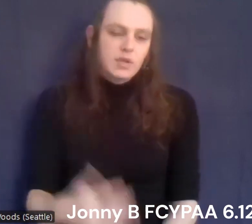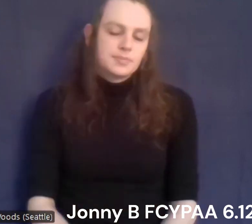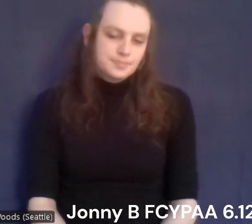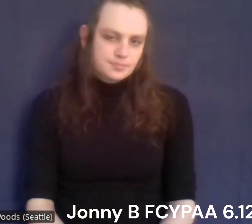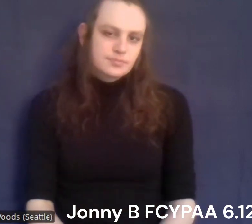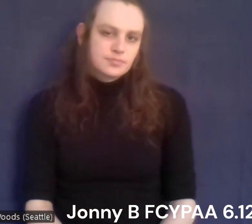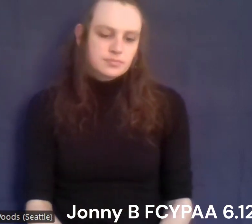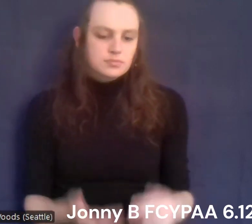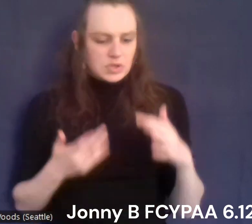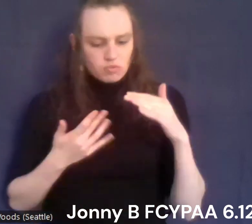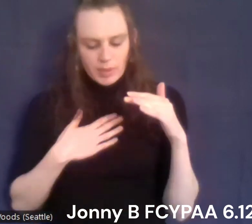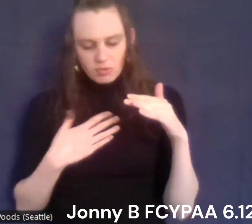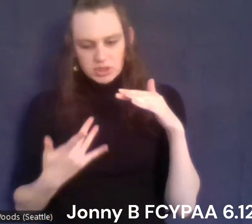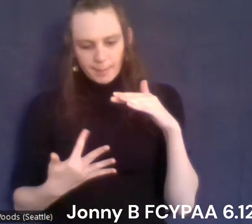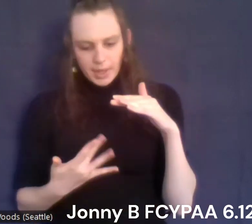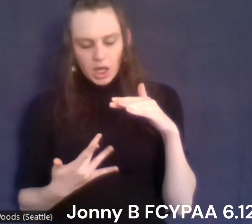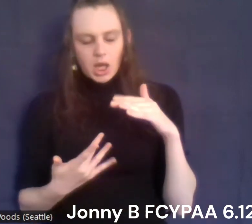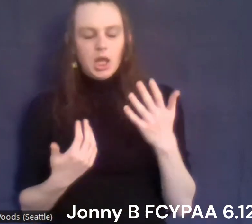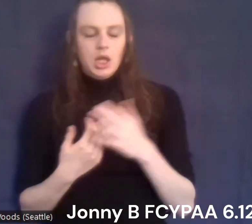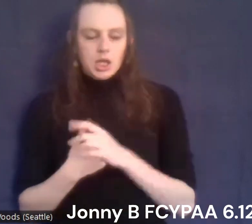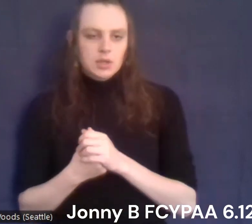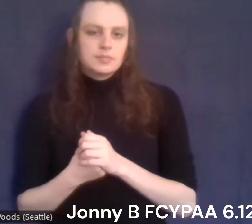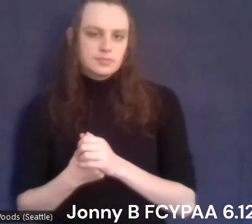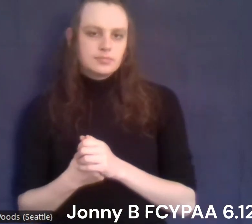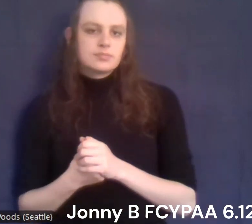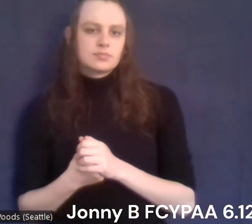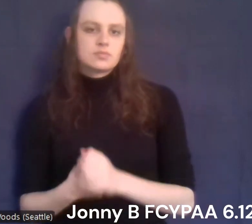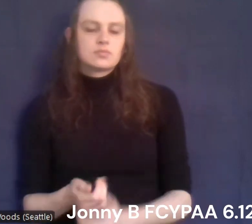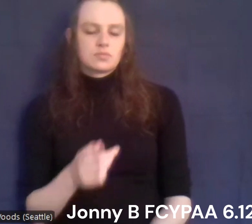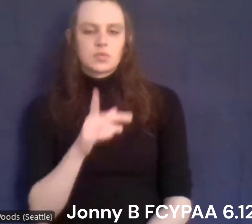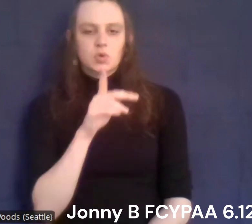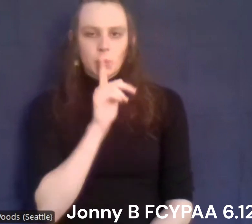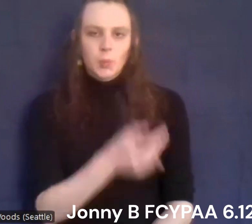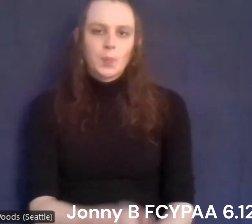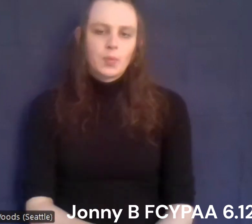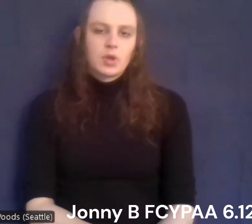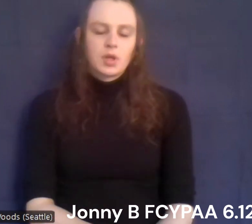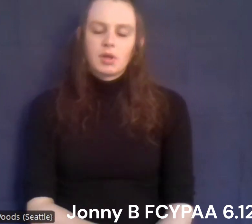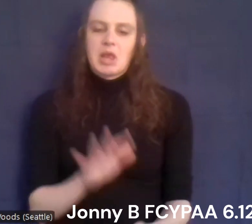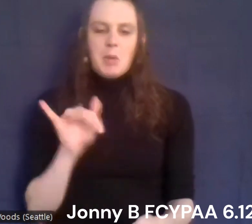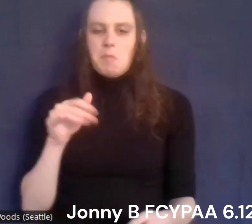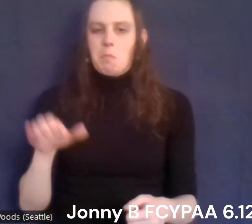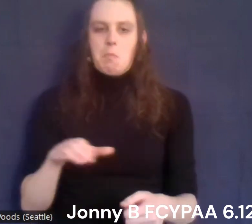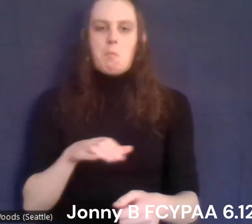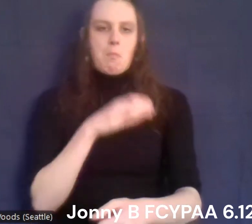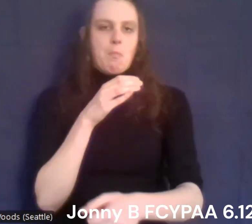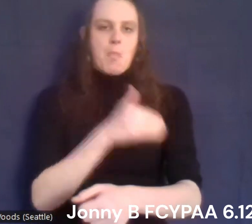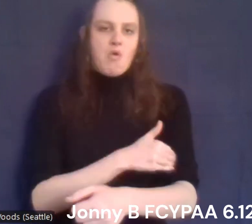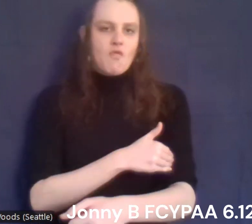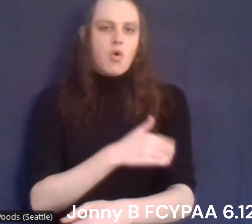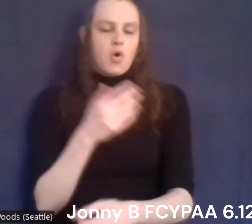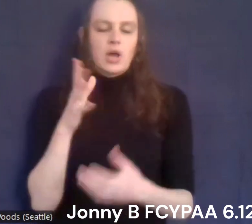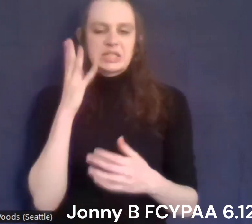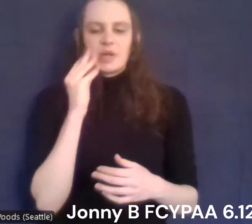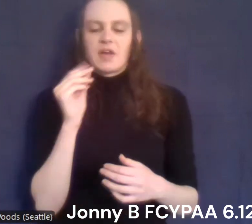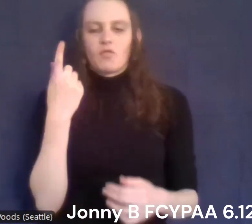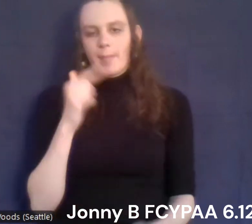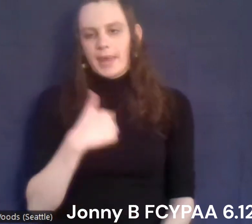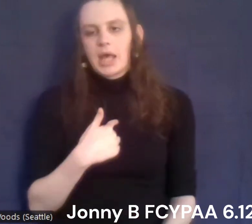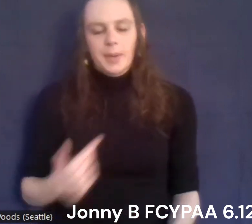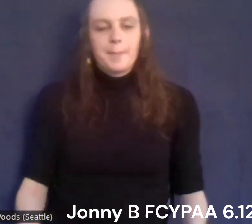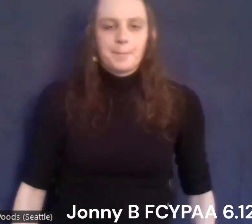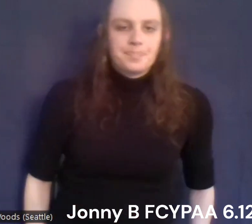all my resentments. That was truly a powerful experience for me. And